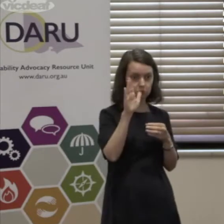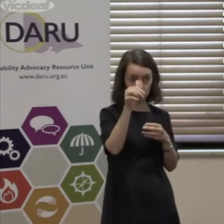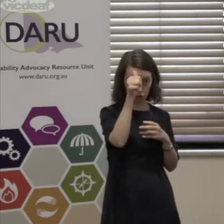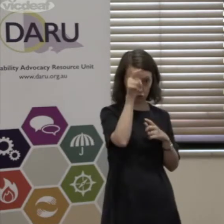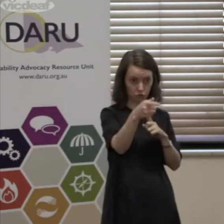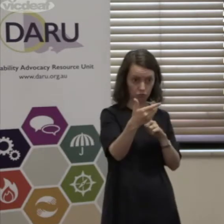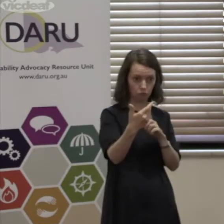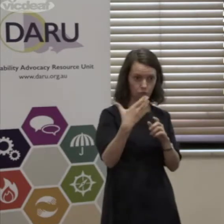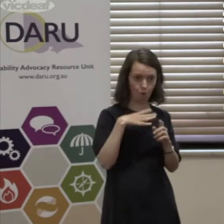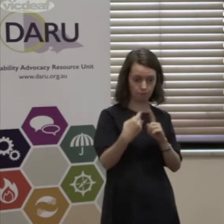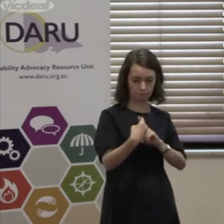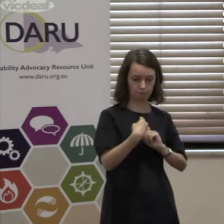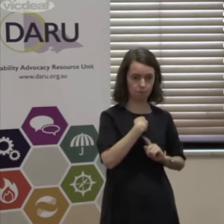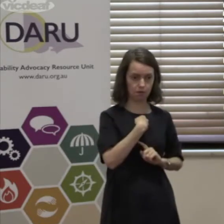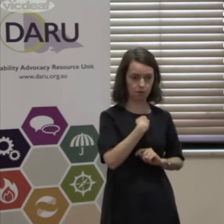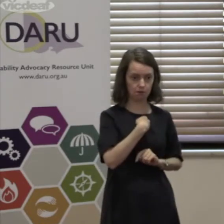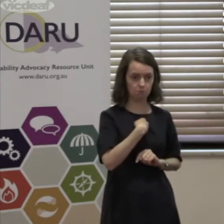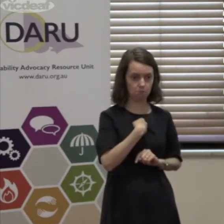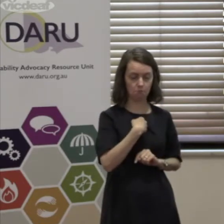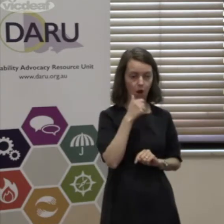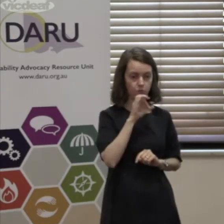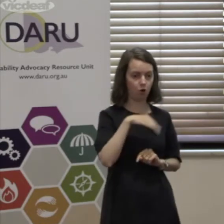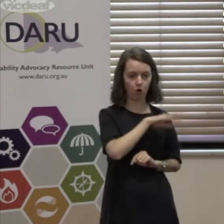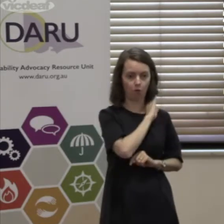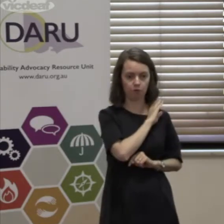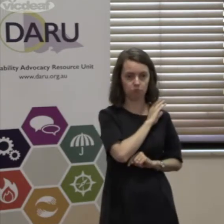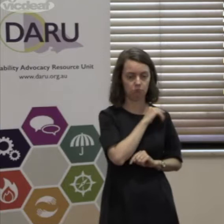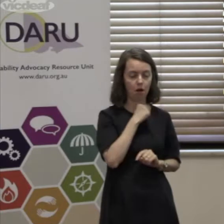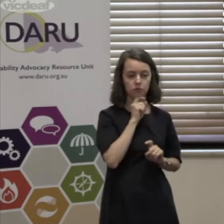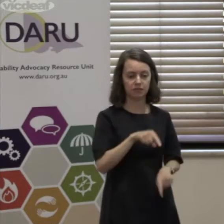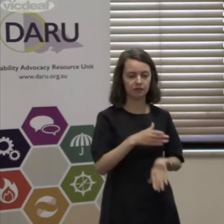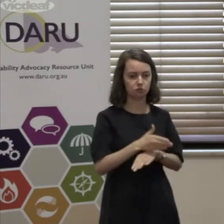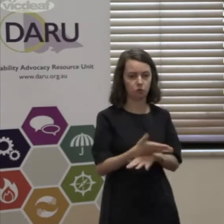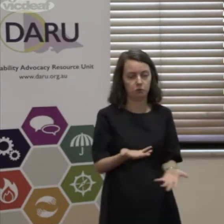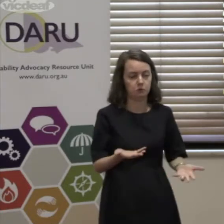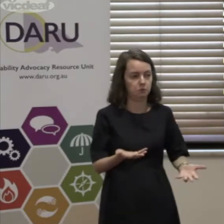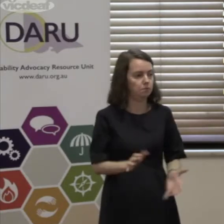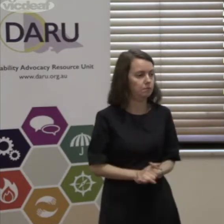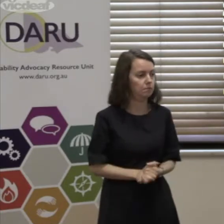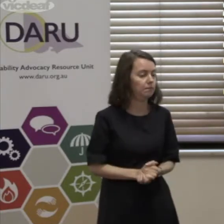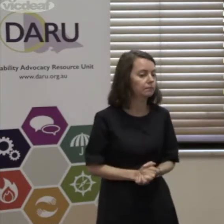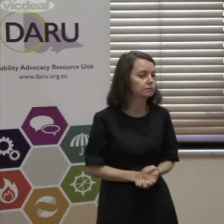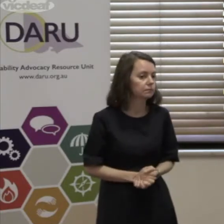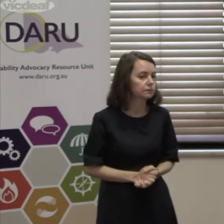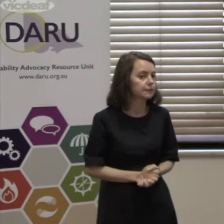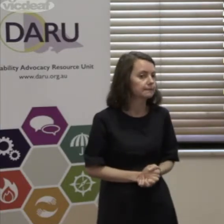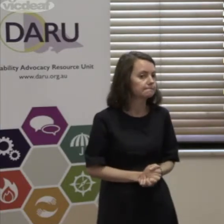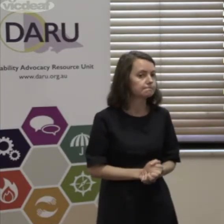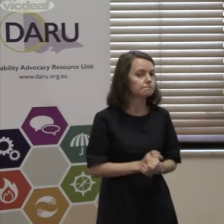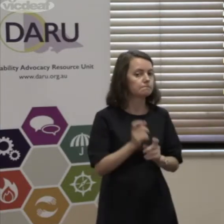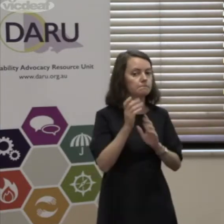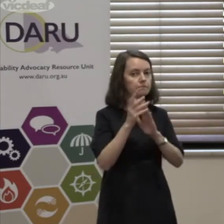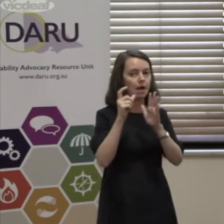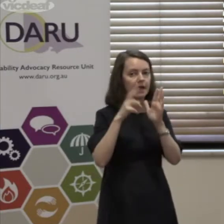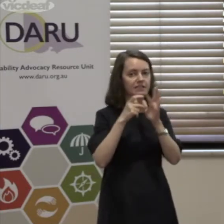have very low staff turnover and people, the same people. But the idea is that the participant